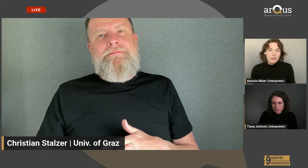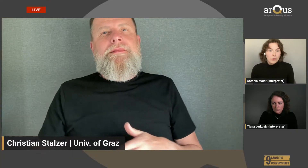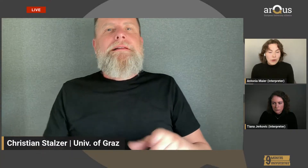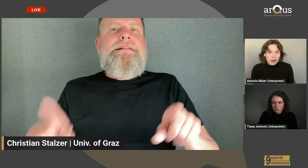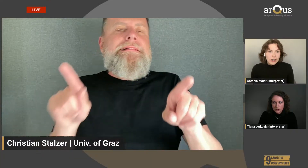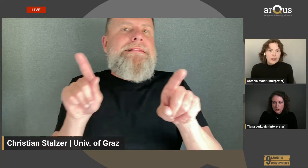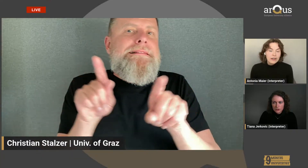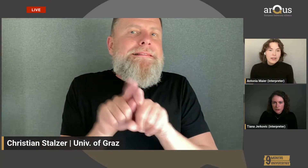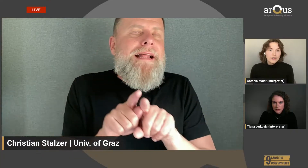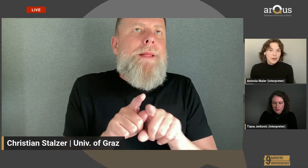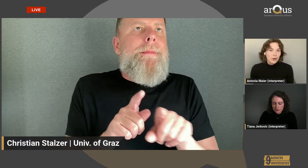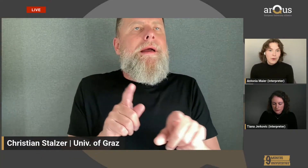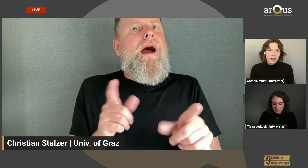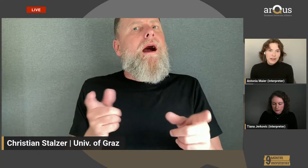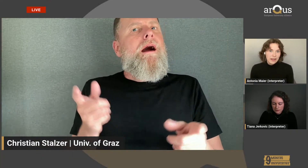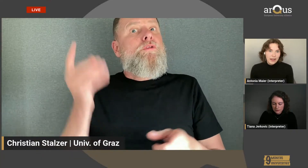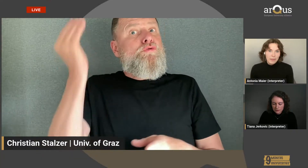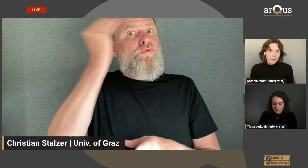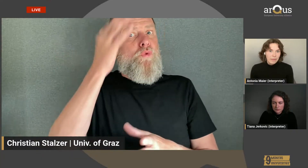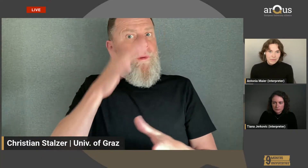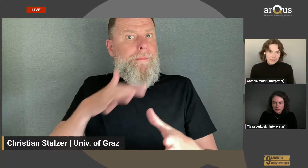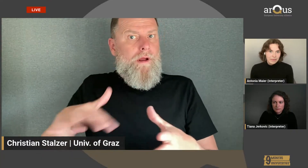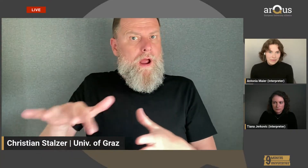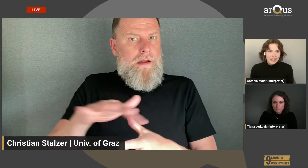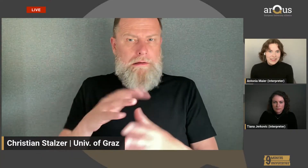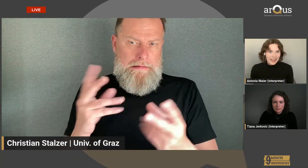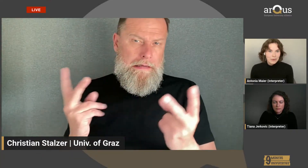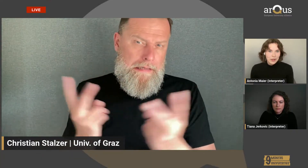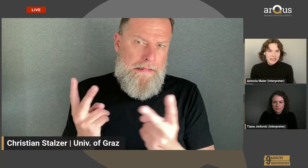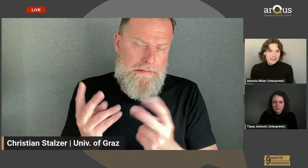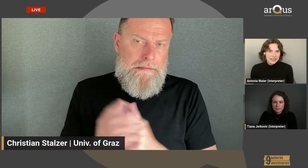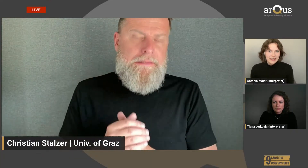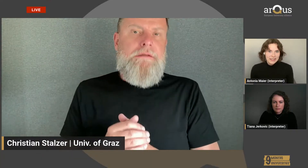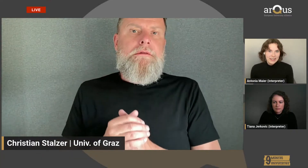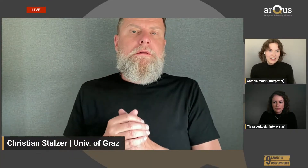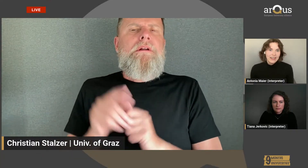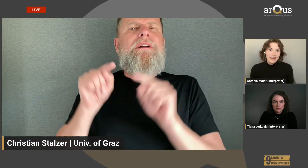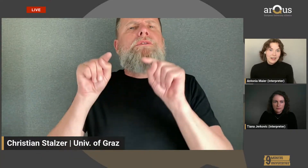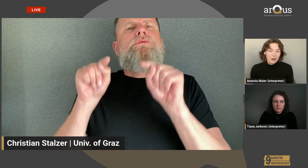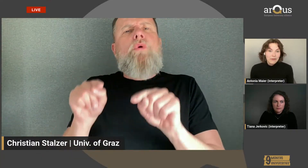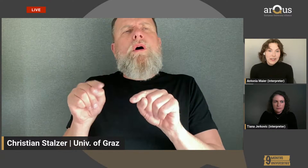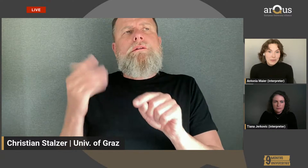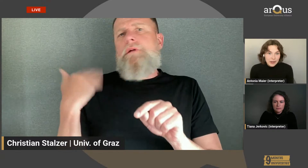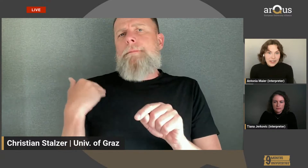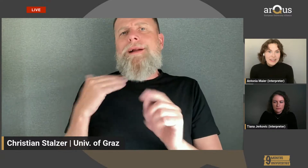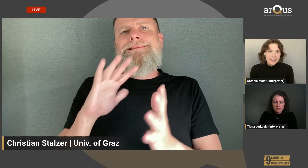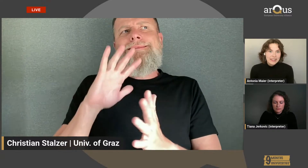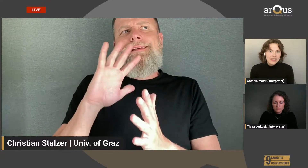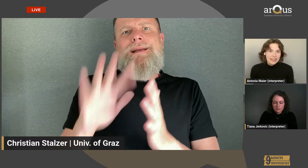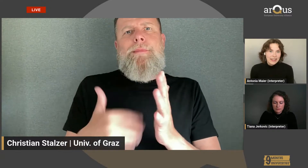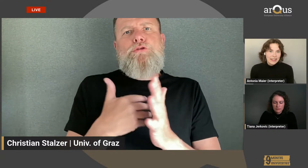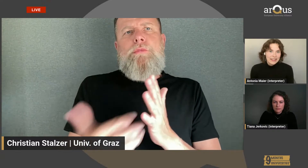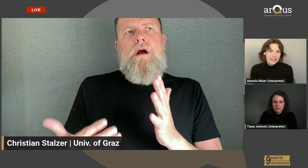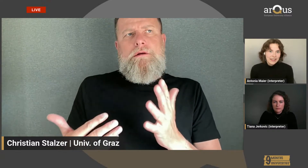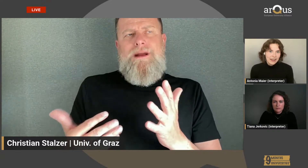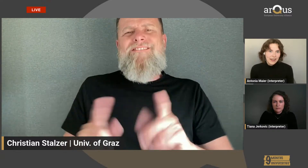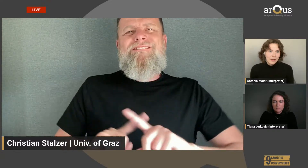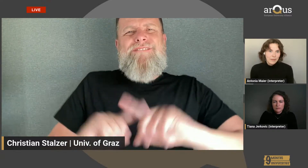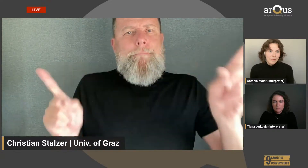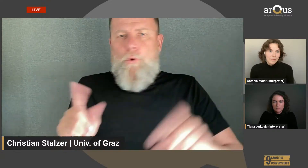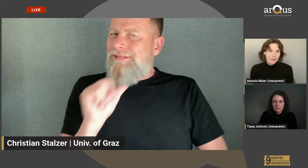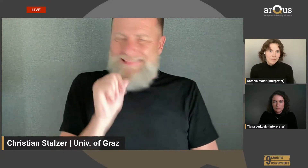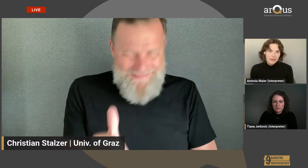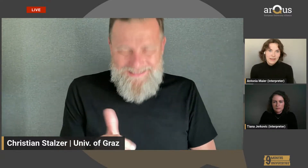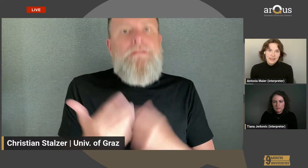a ruler. So that was a lot of experiences that